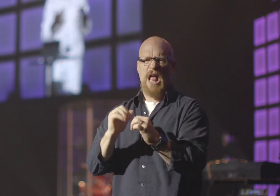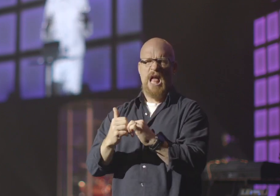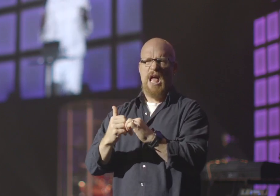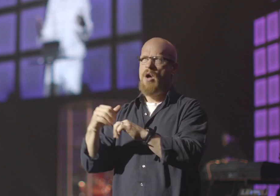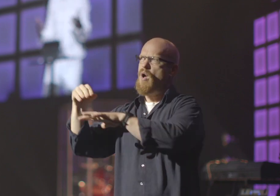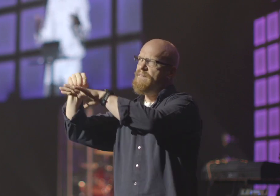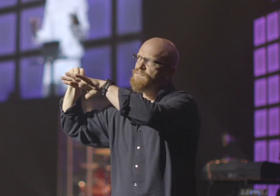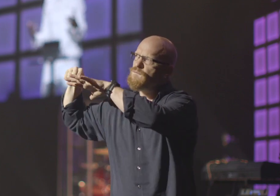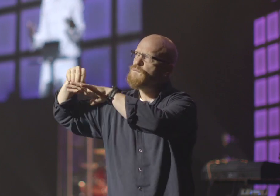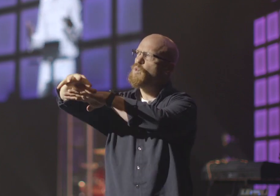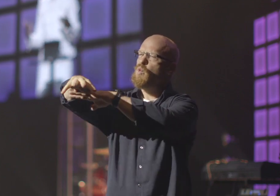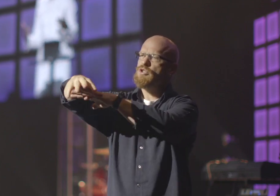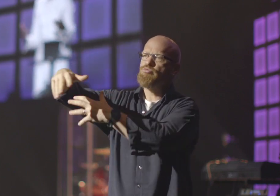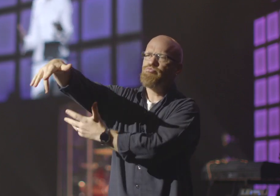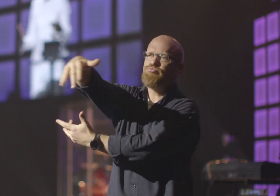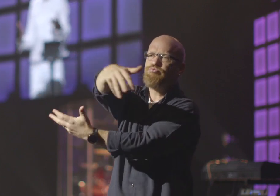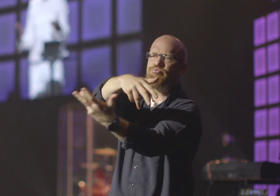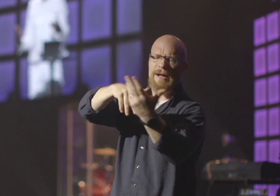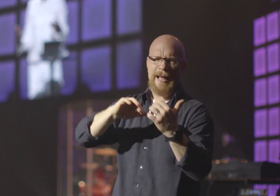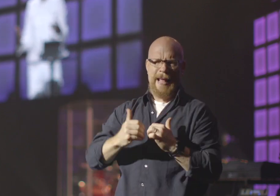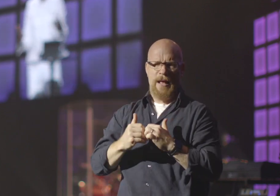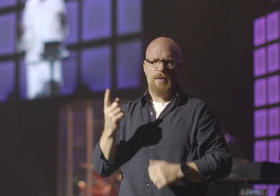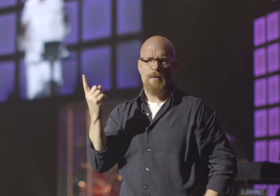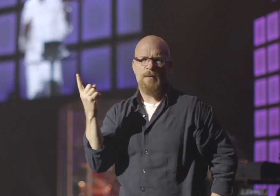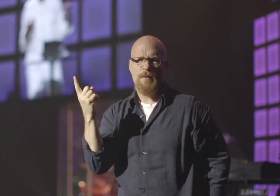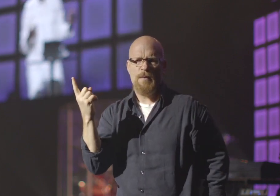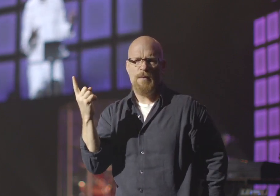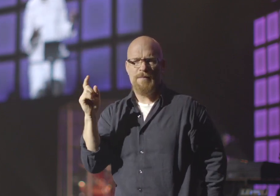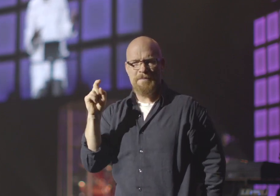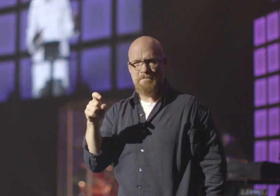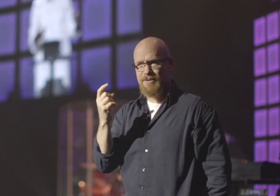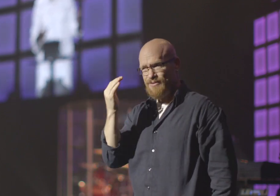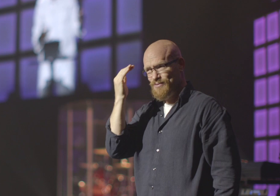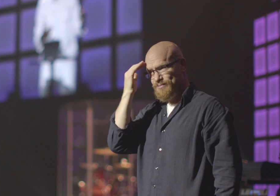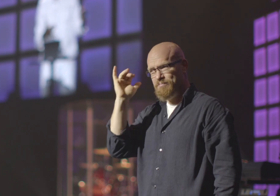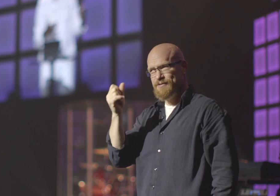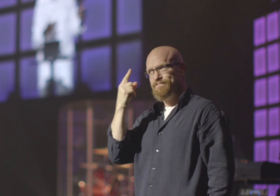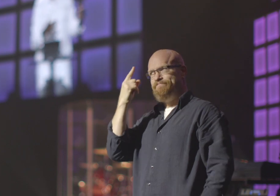understand how God moves in this earth realm. And I submit unto you,